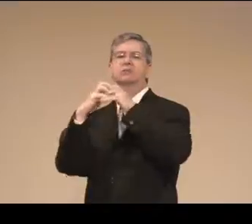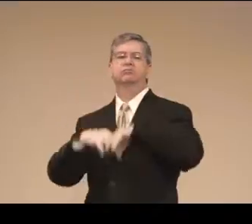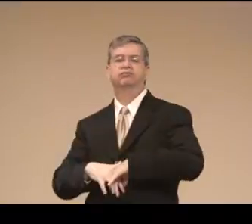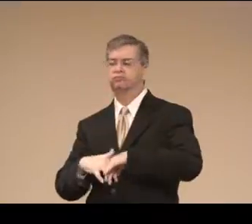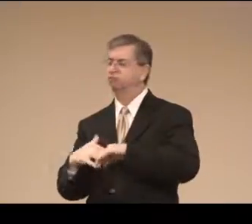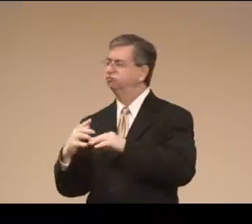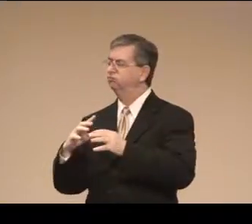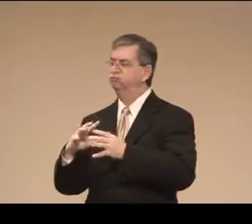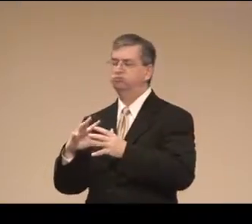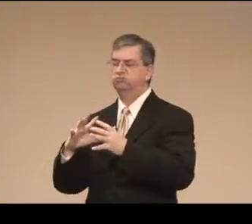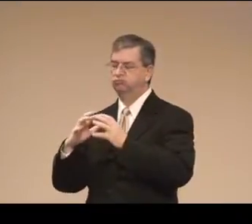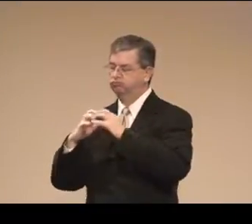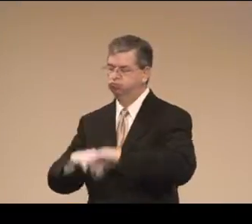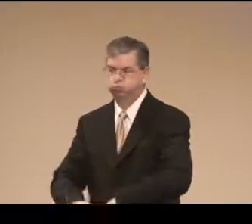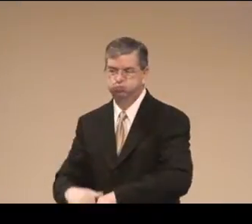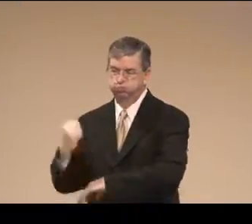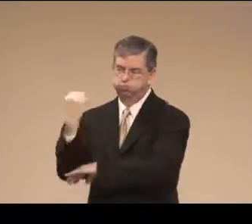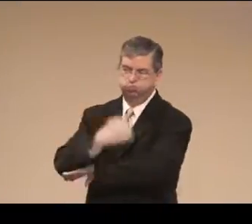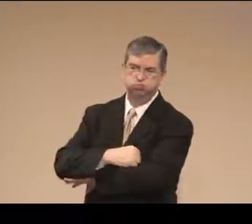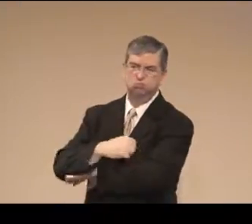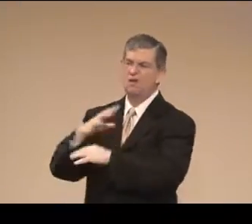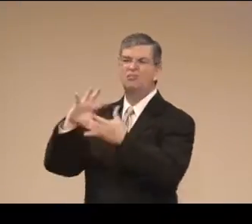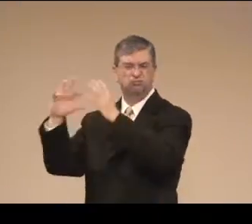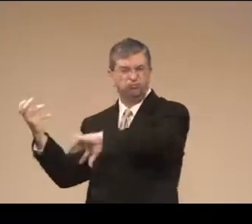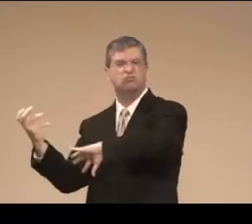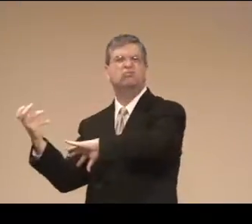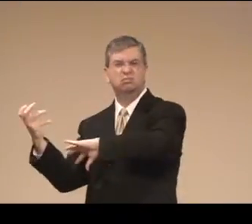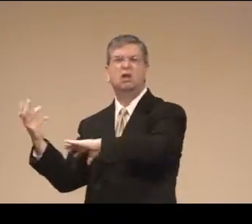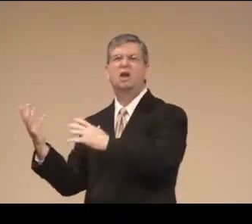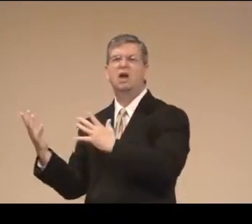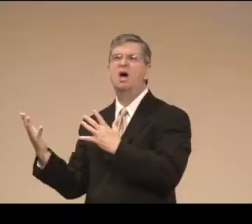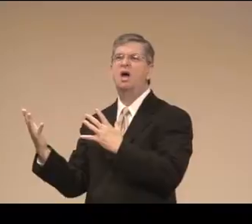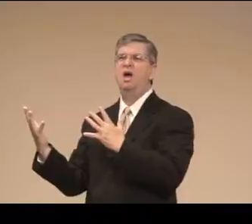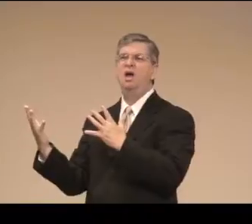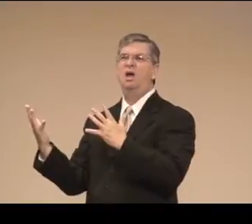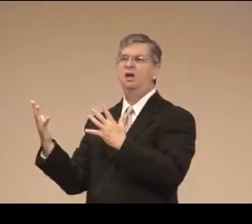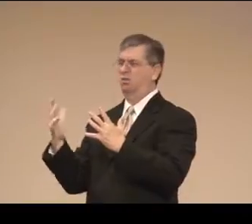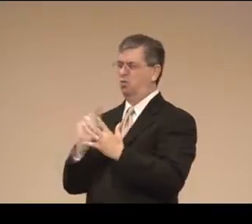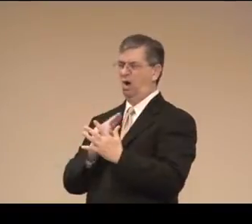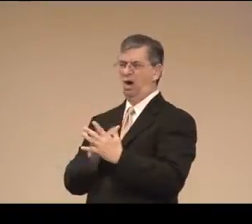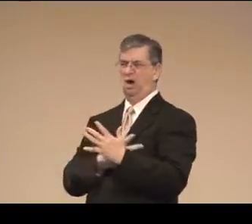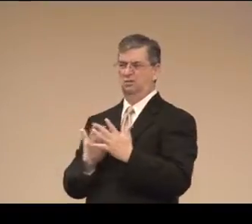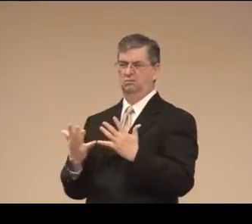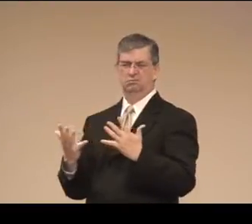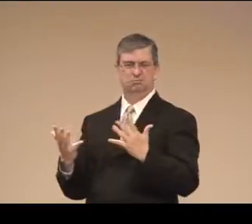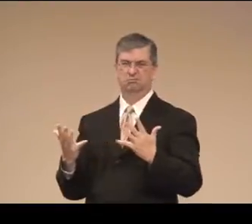befallen us? Why have we lost so much? Why have we been taken over?